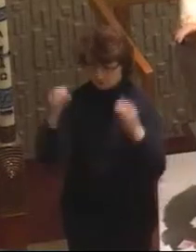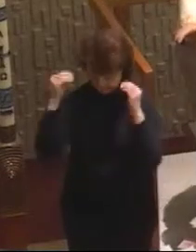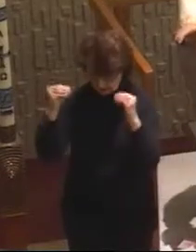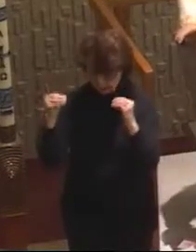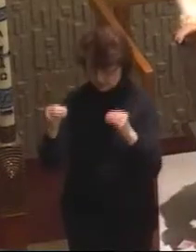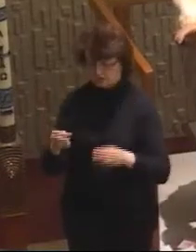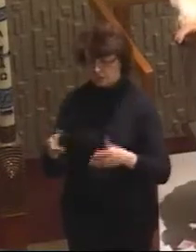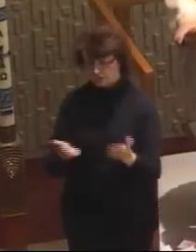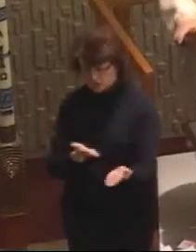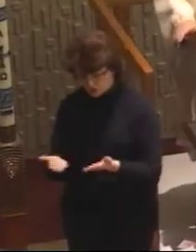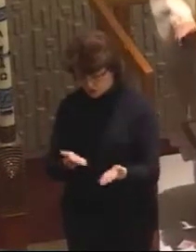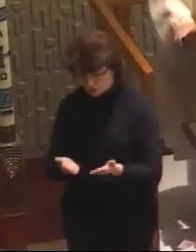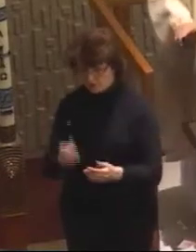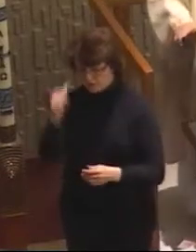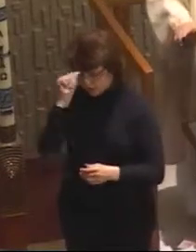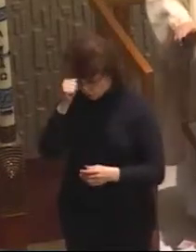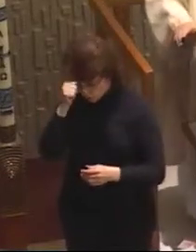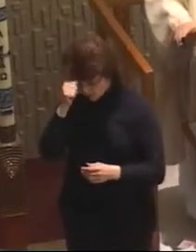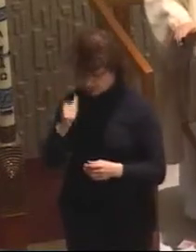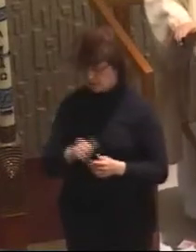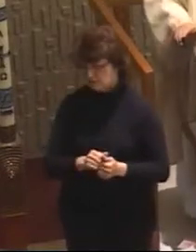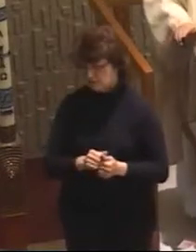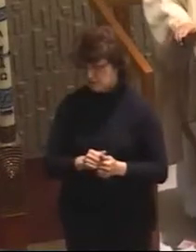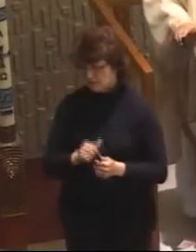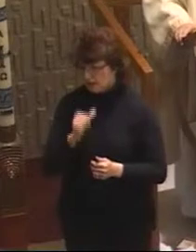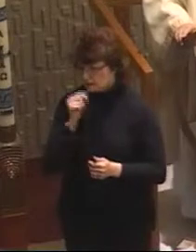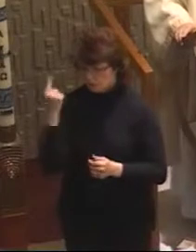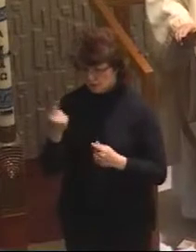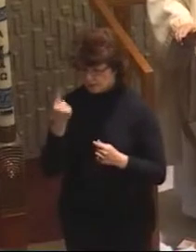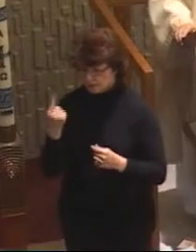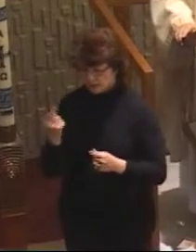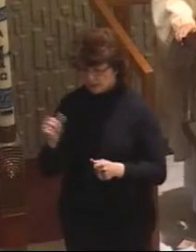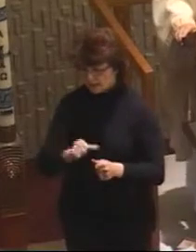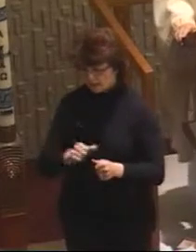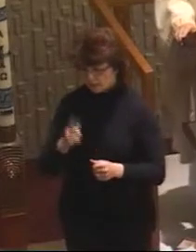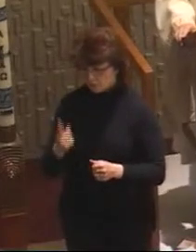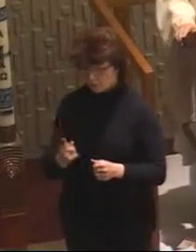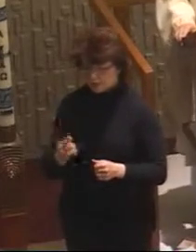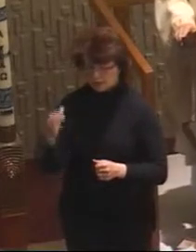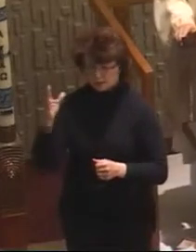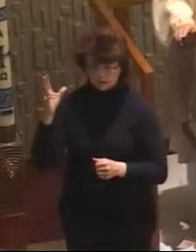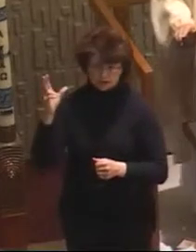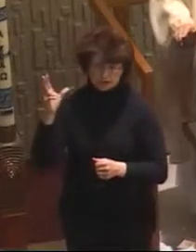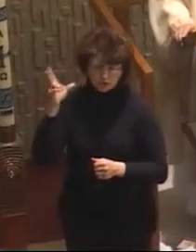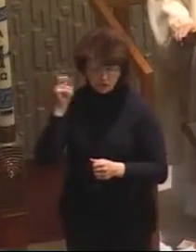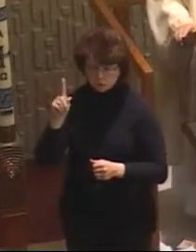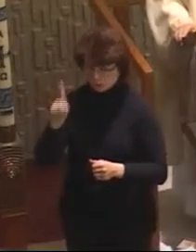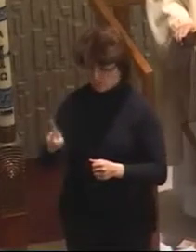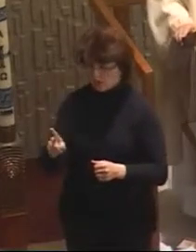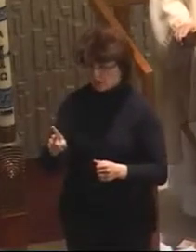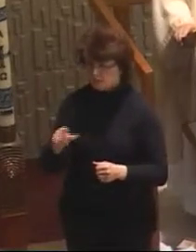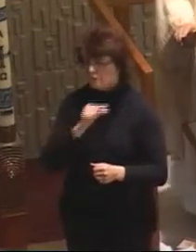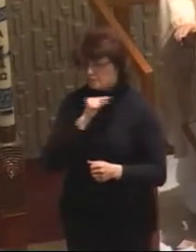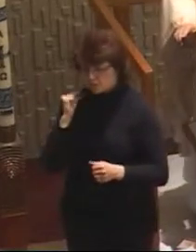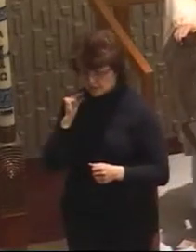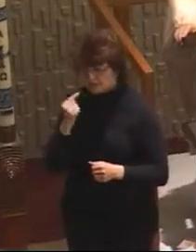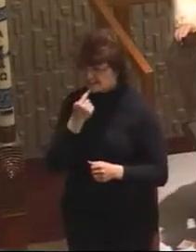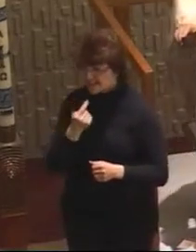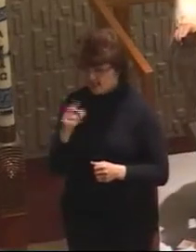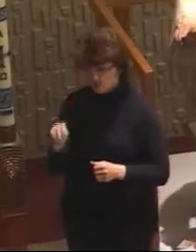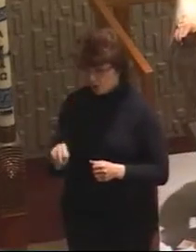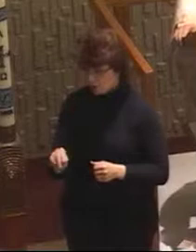love, minister, anoint, and I don't think I ever once heard Father Ray Pa, my hero, or any of those priests ever